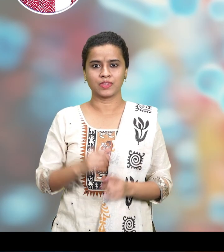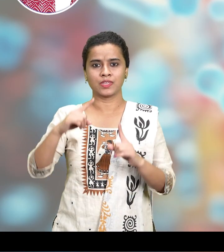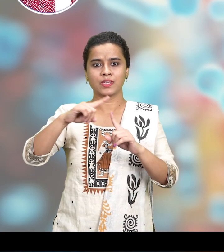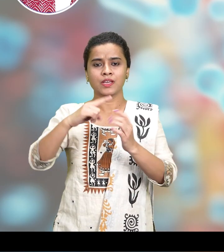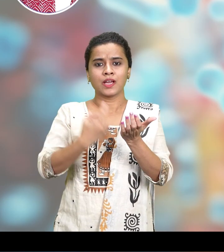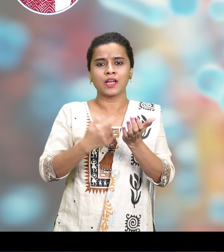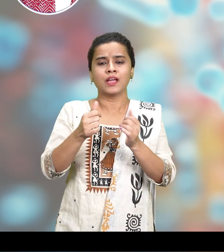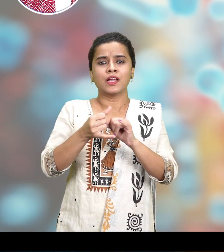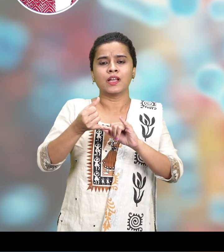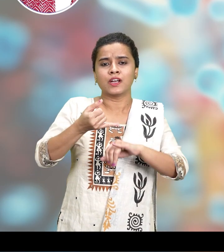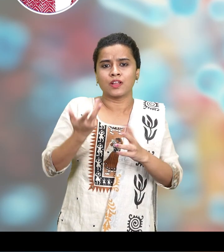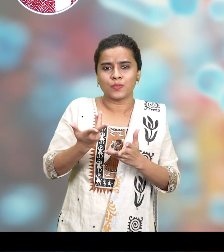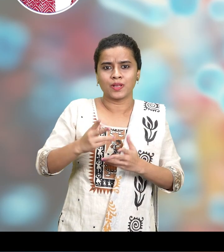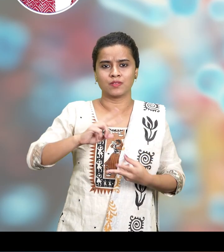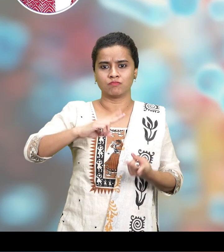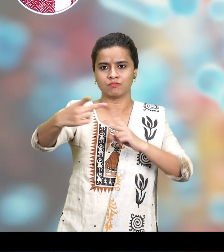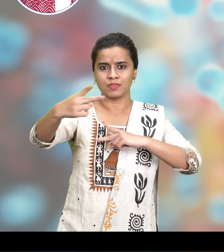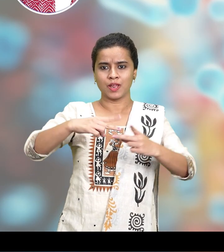transmission of diseases,